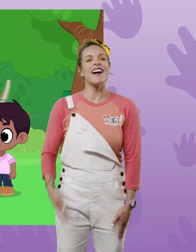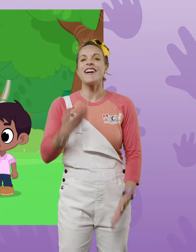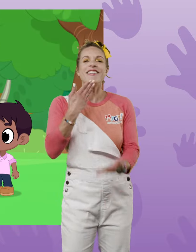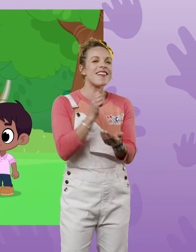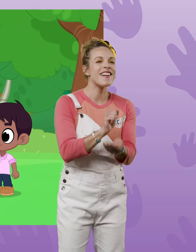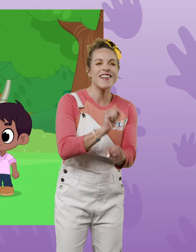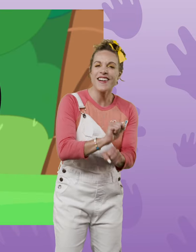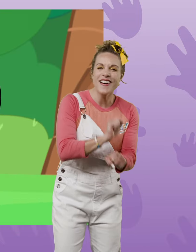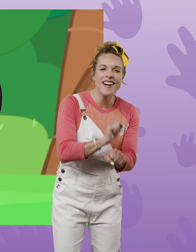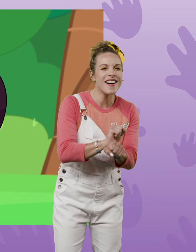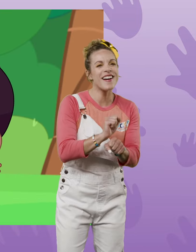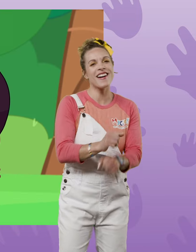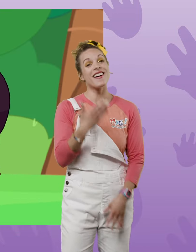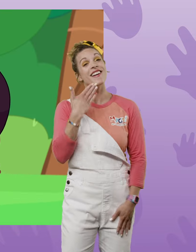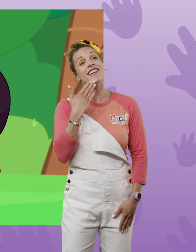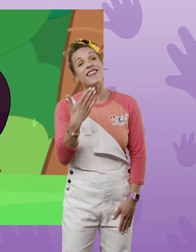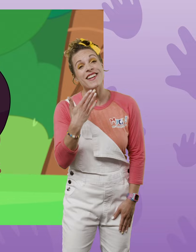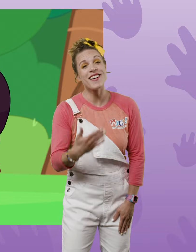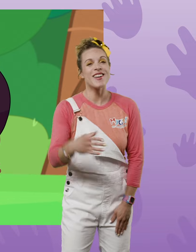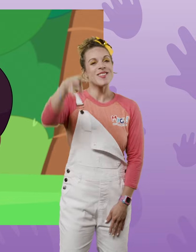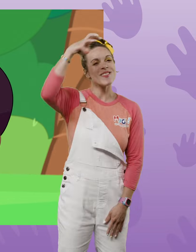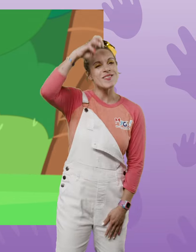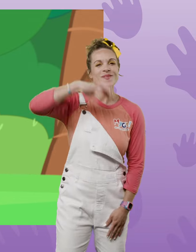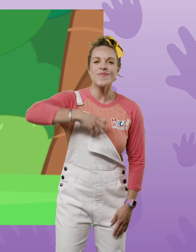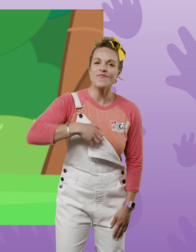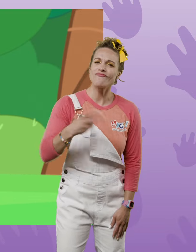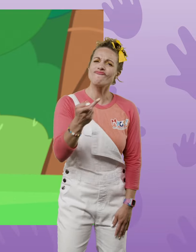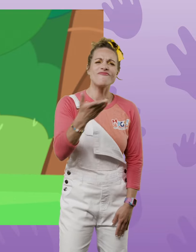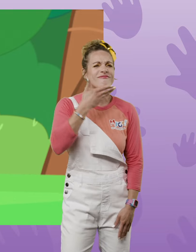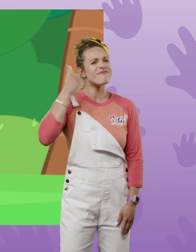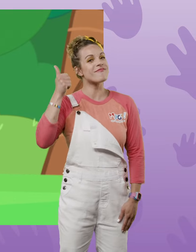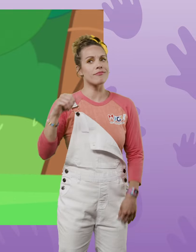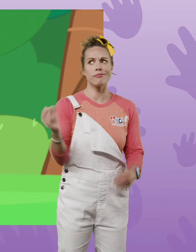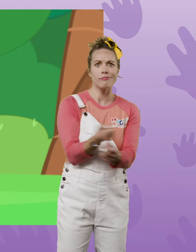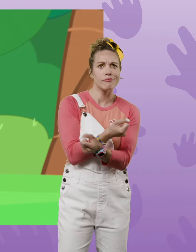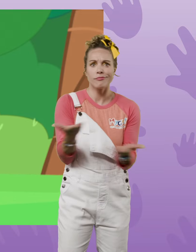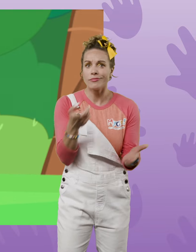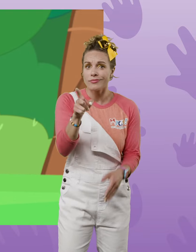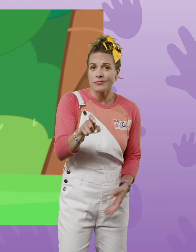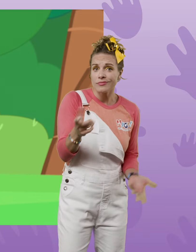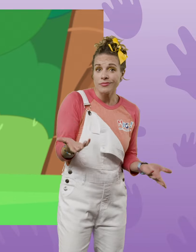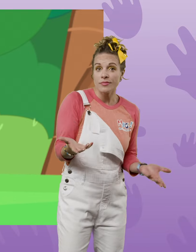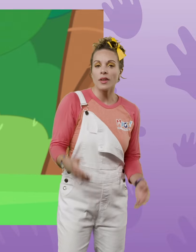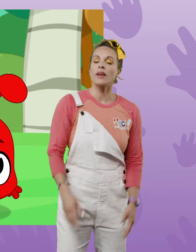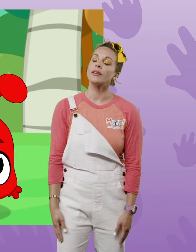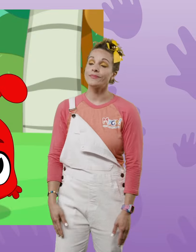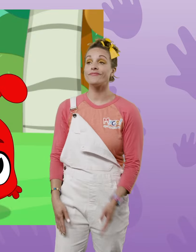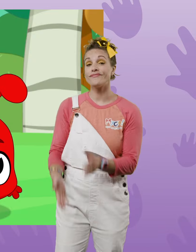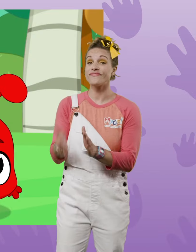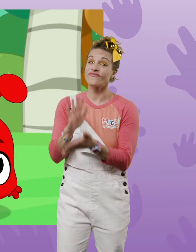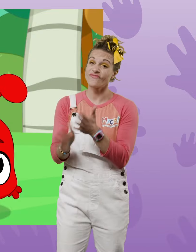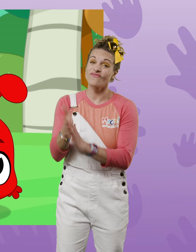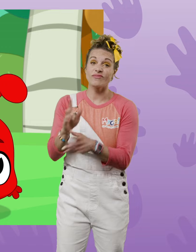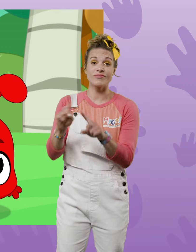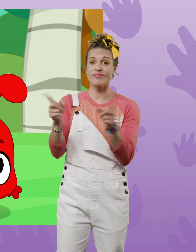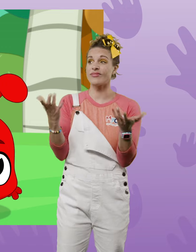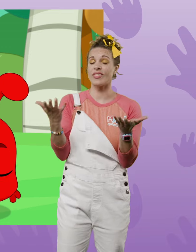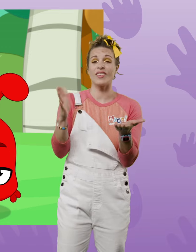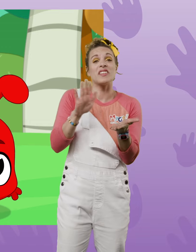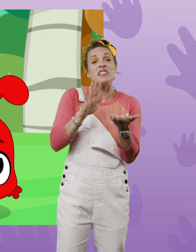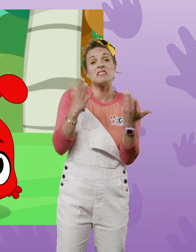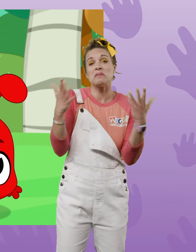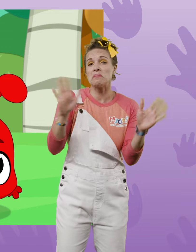Good job! Thanks, Mila and Morphle. You're the best. Anything else you need? Flour?